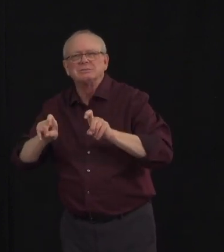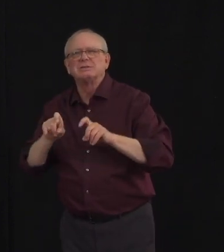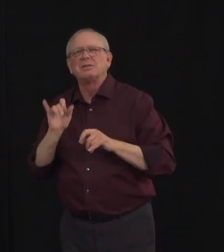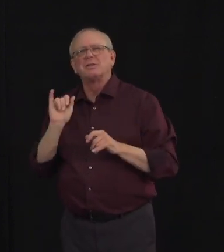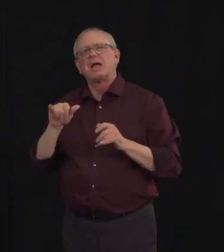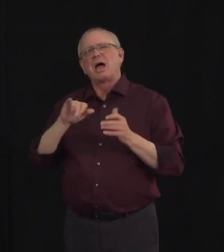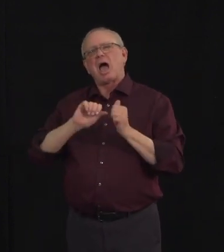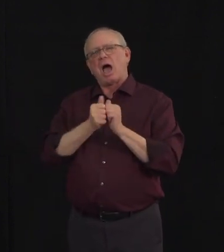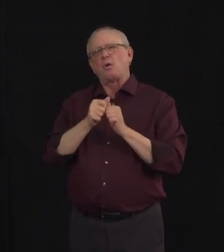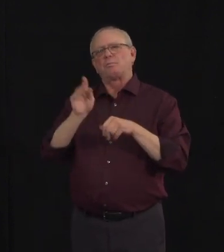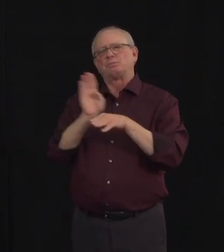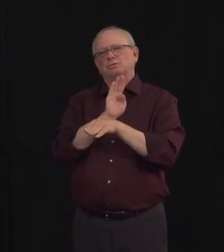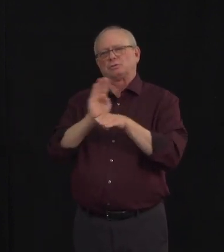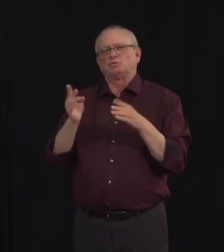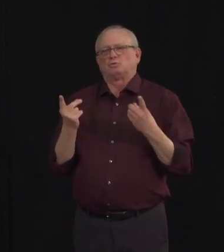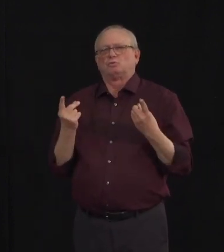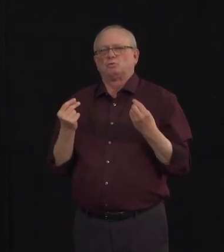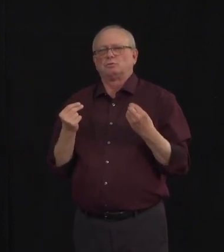please?